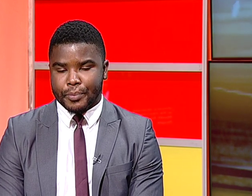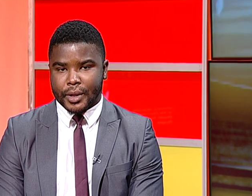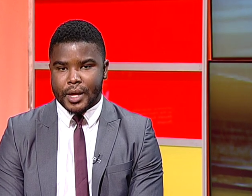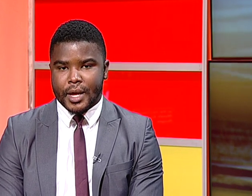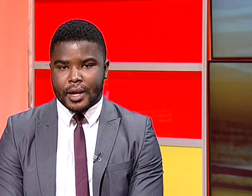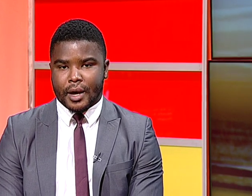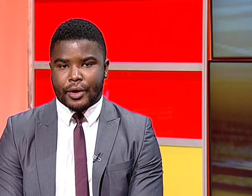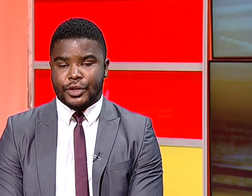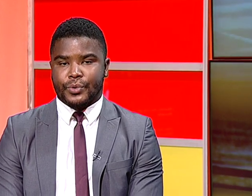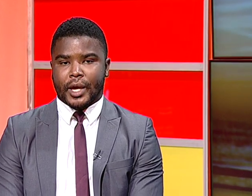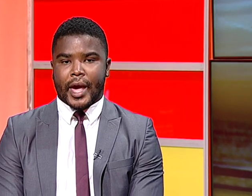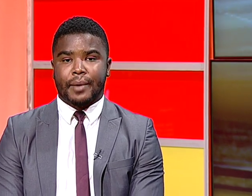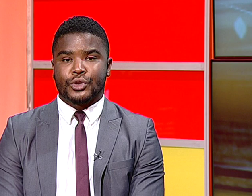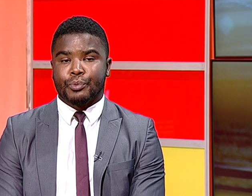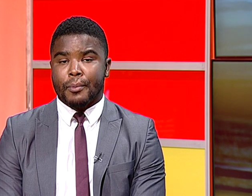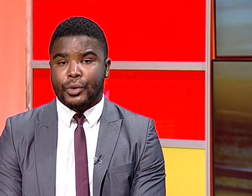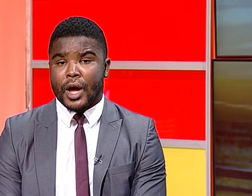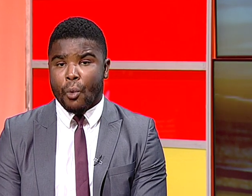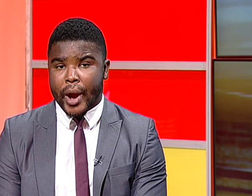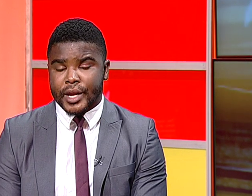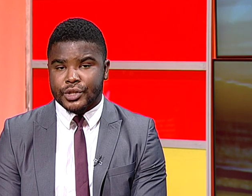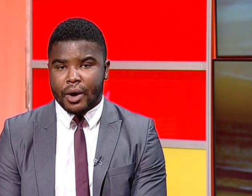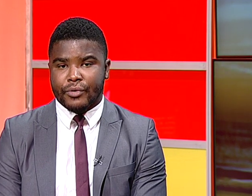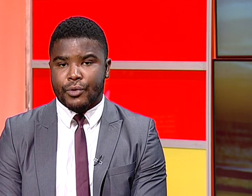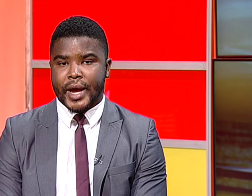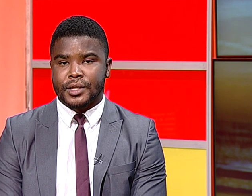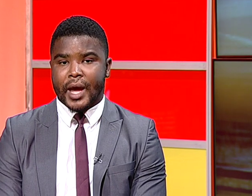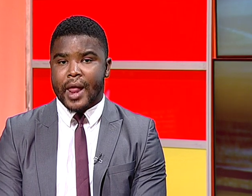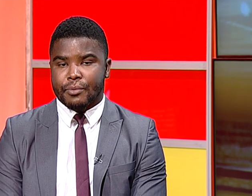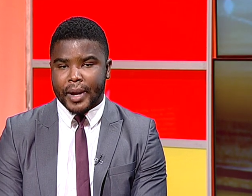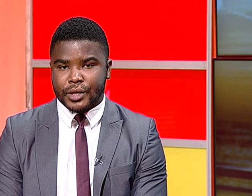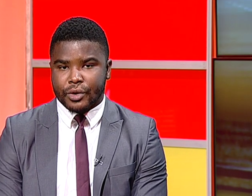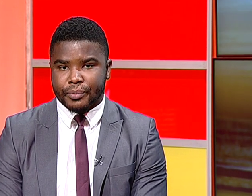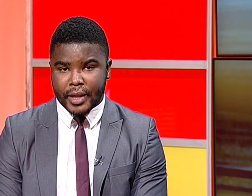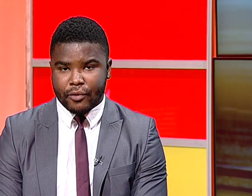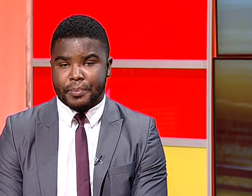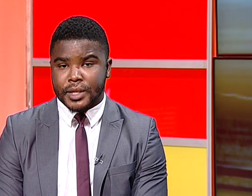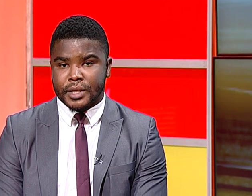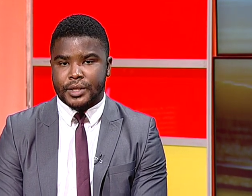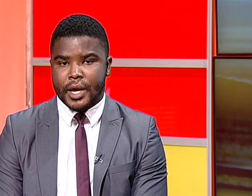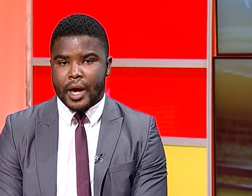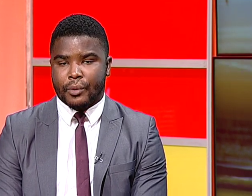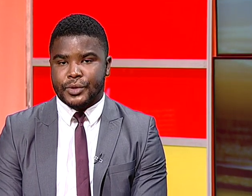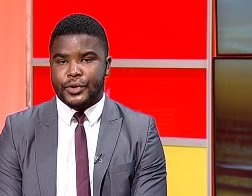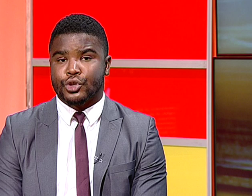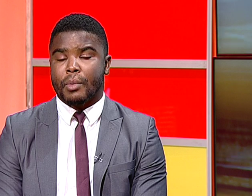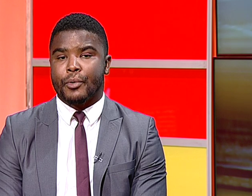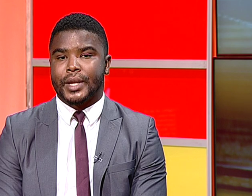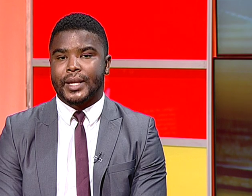People. Now, this week aims to promote awareness of the rights and the plights of deaf persons and was first commemorated